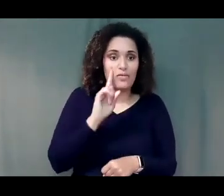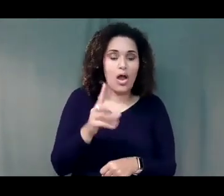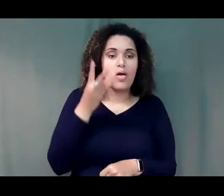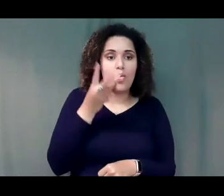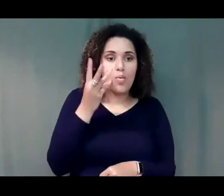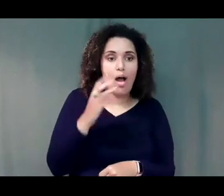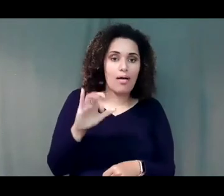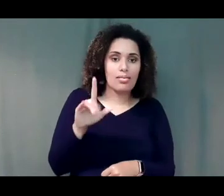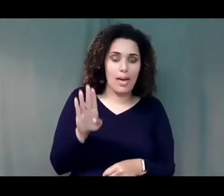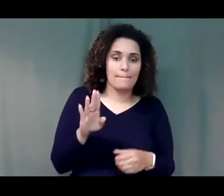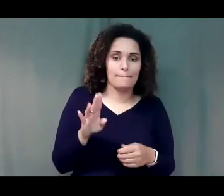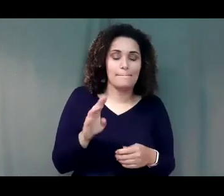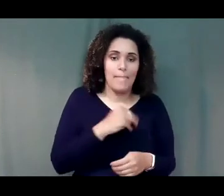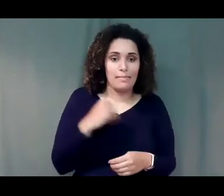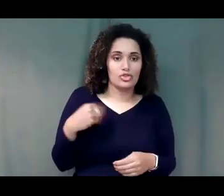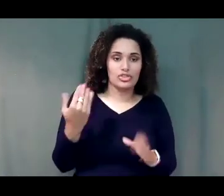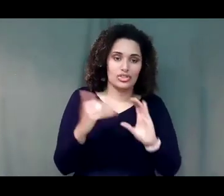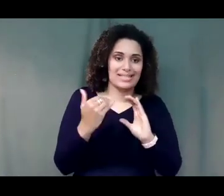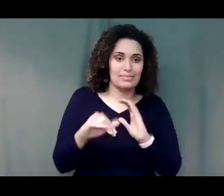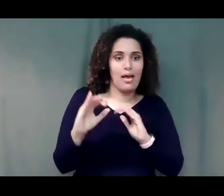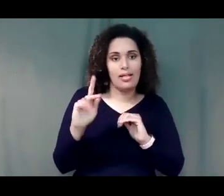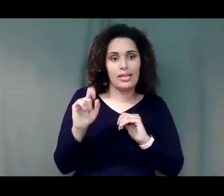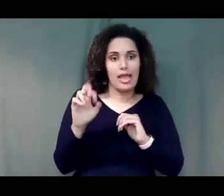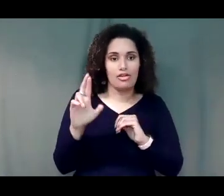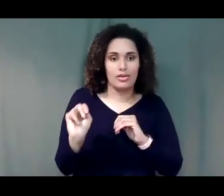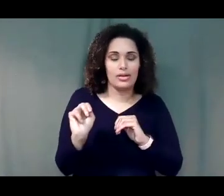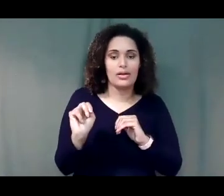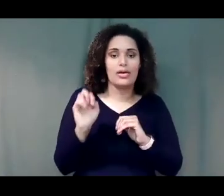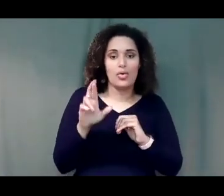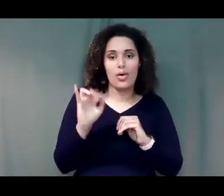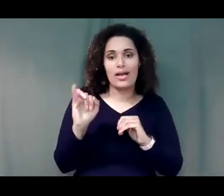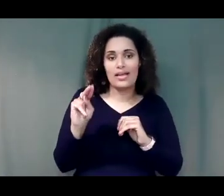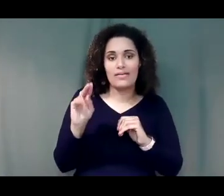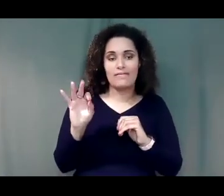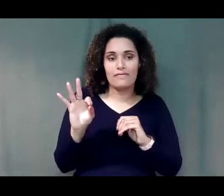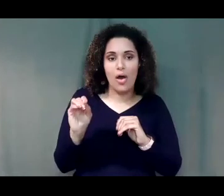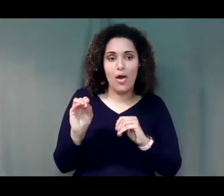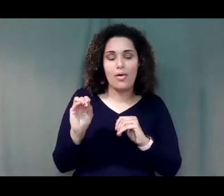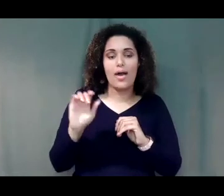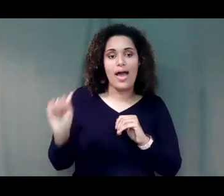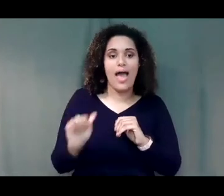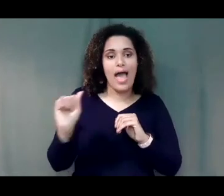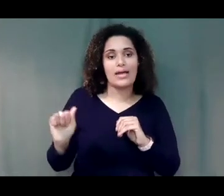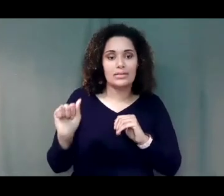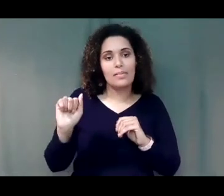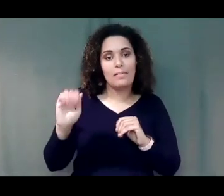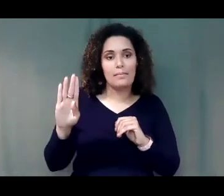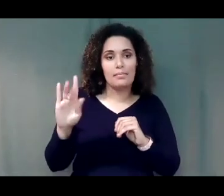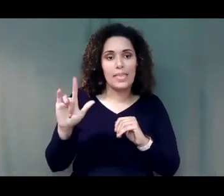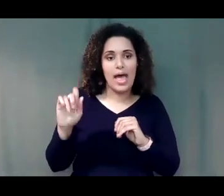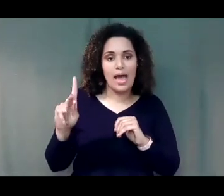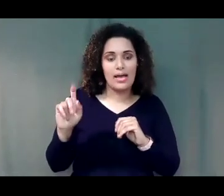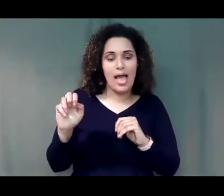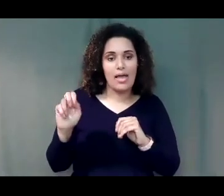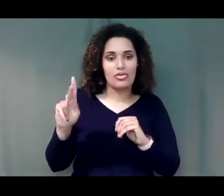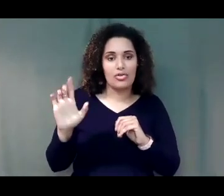members, you should just email Karen or info@blackangle.com, and then we can make a reservation for you. We don't do